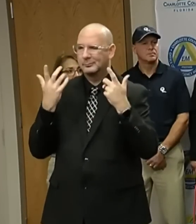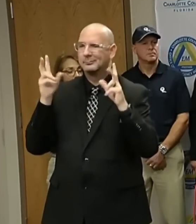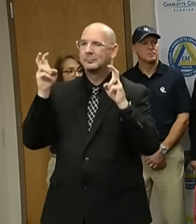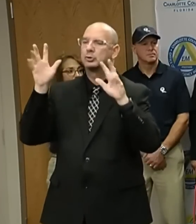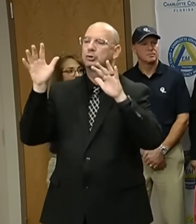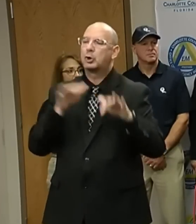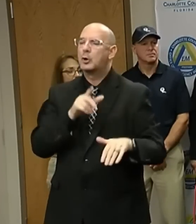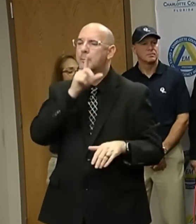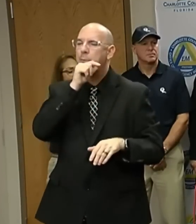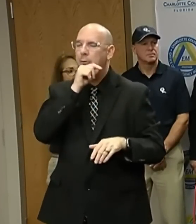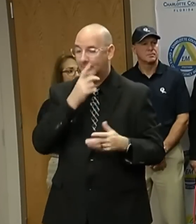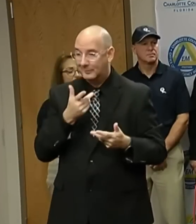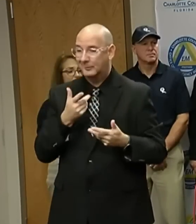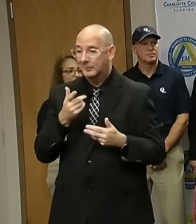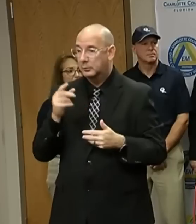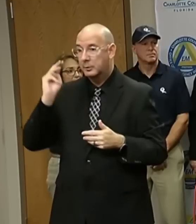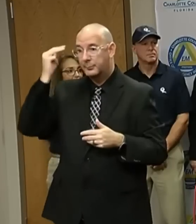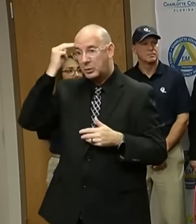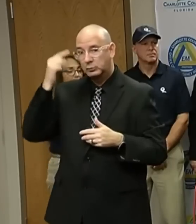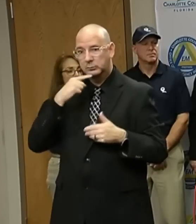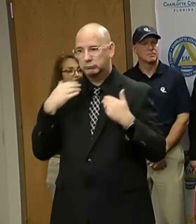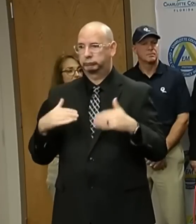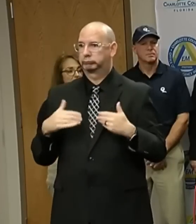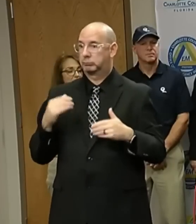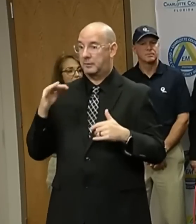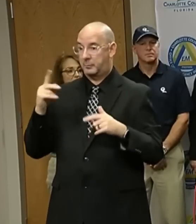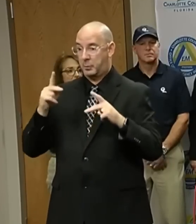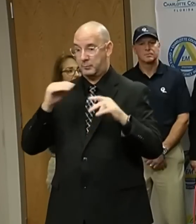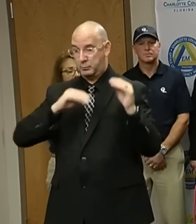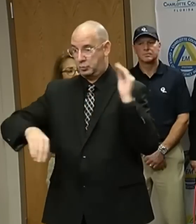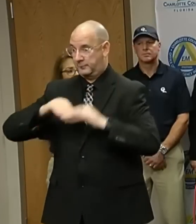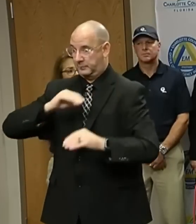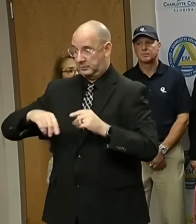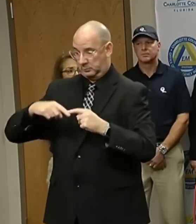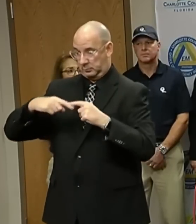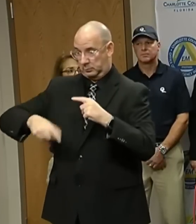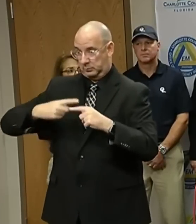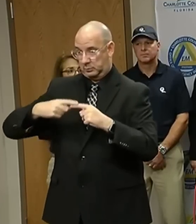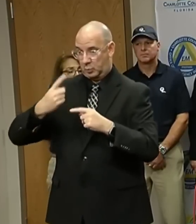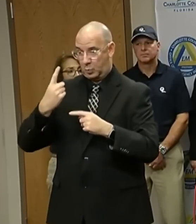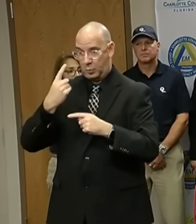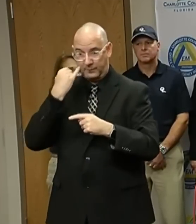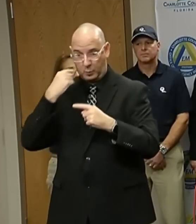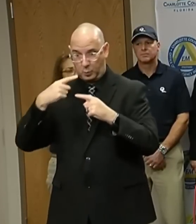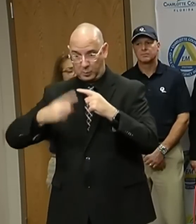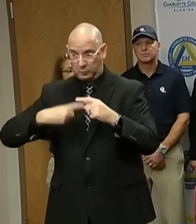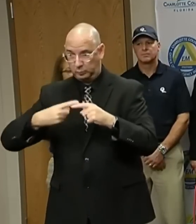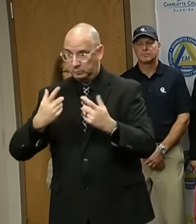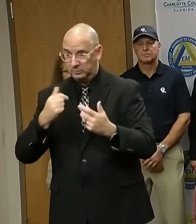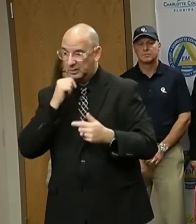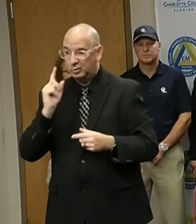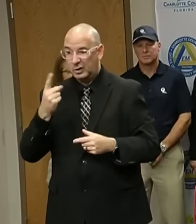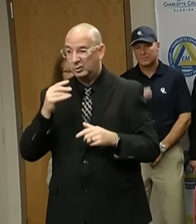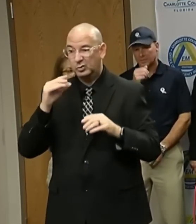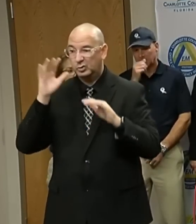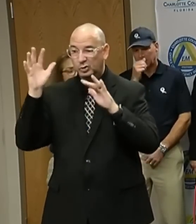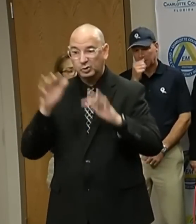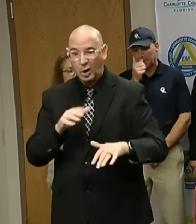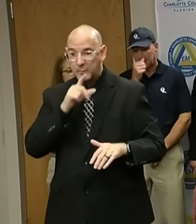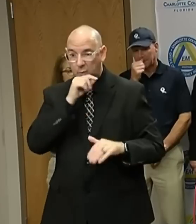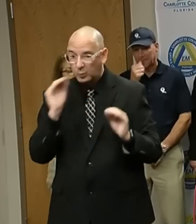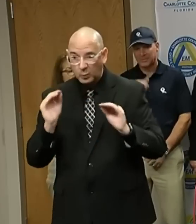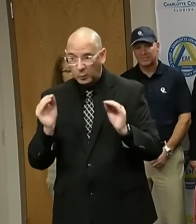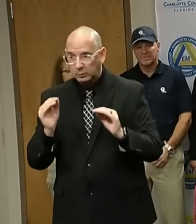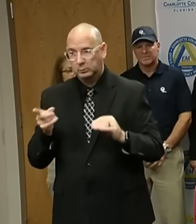now, so you do have a contingent of people that stay there over the summer. So that's going to require a lot of effort to get